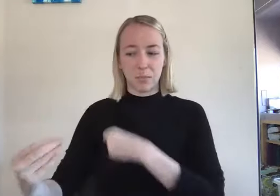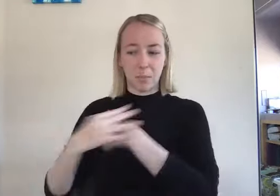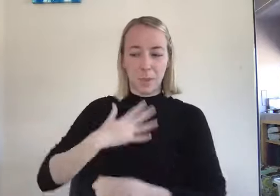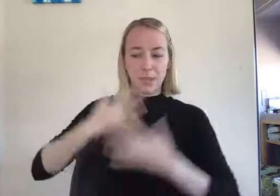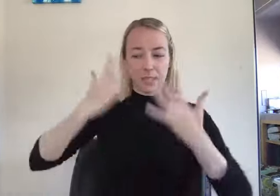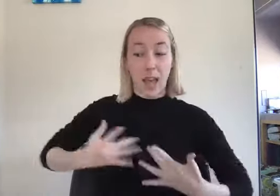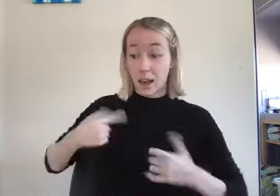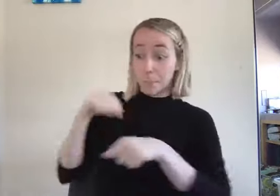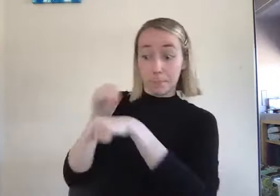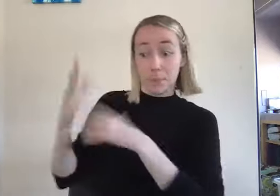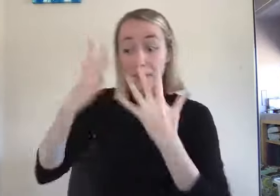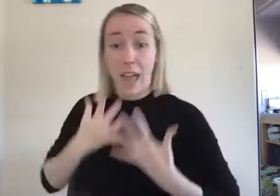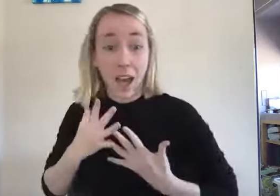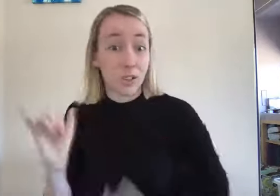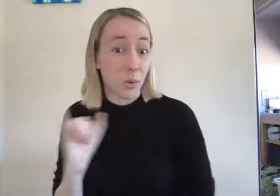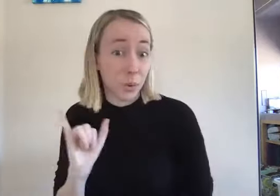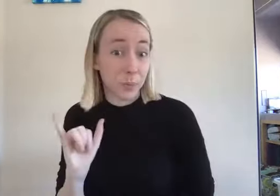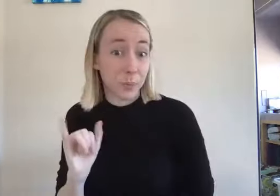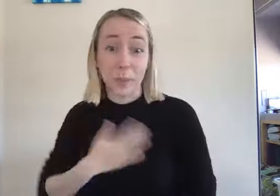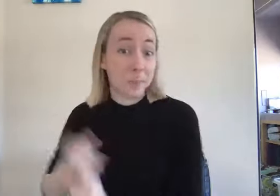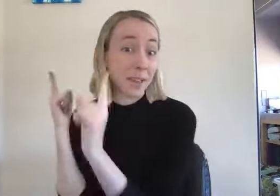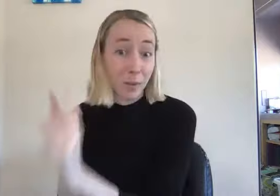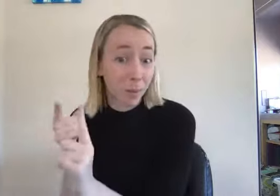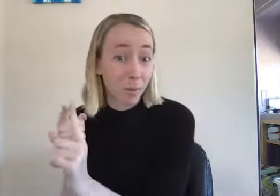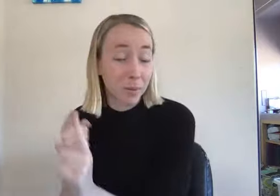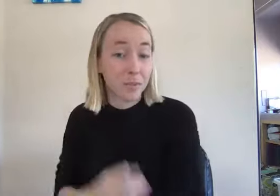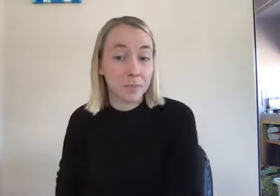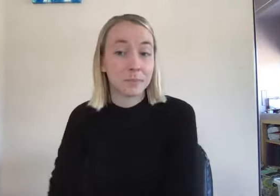make me miserable, by God, I'm going to make him more miserable. And that really was my mission.